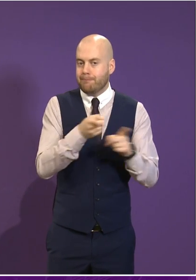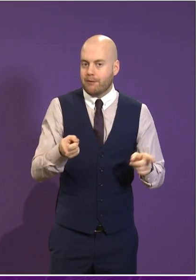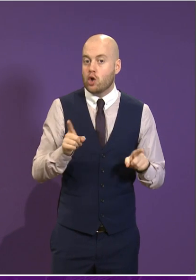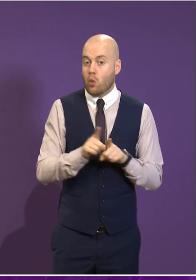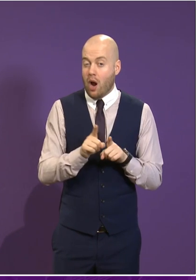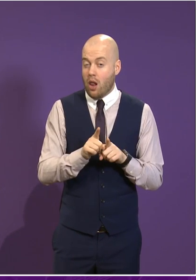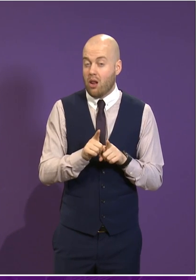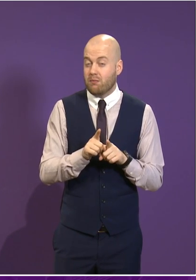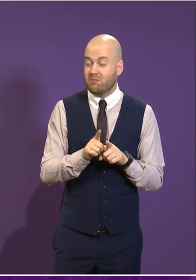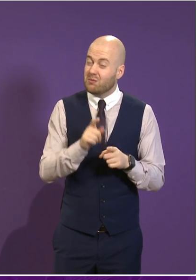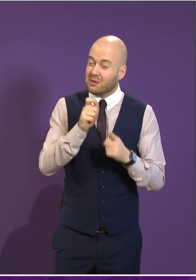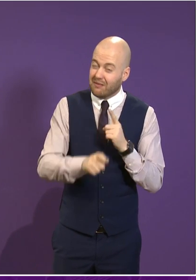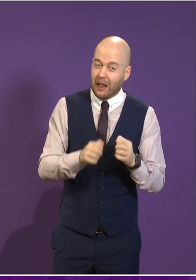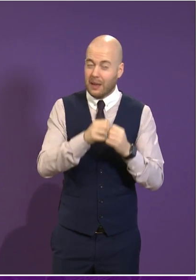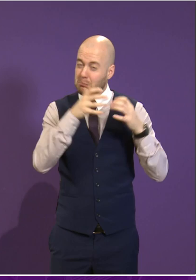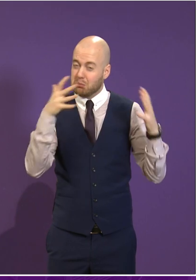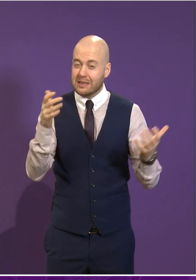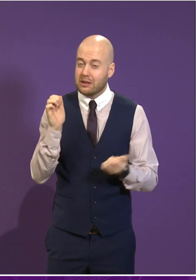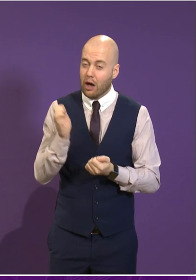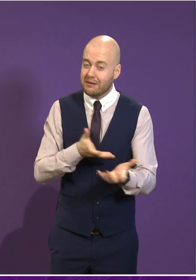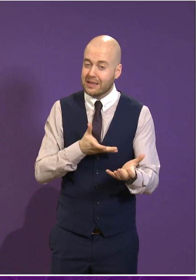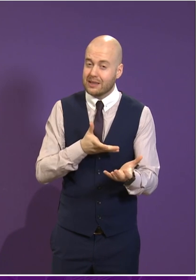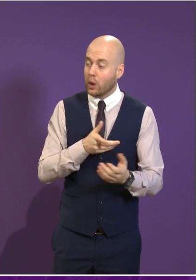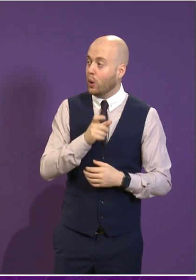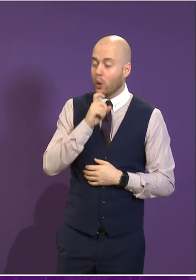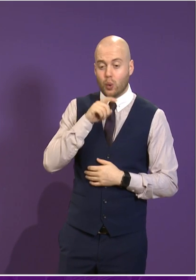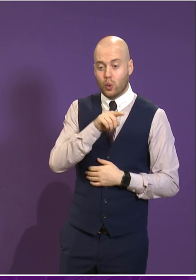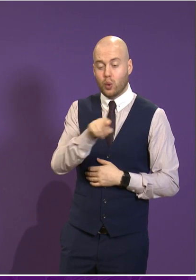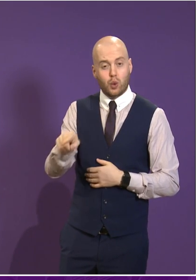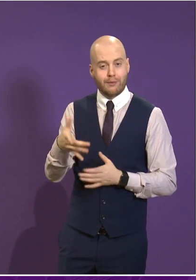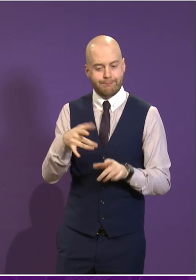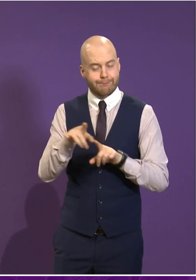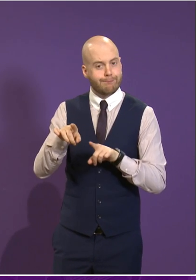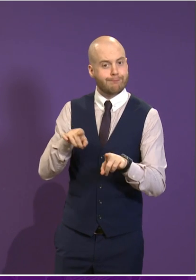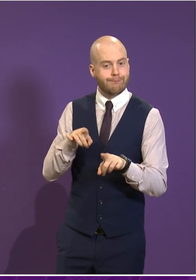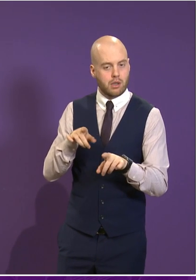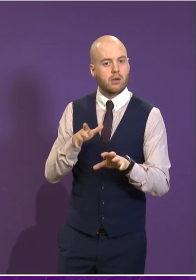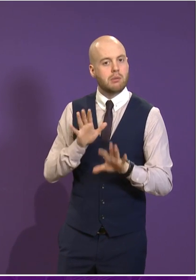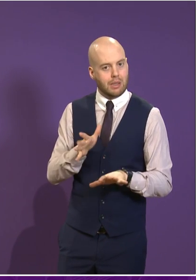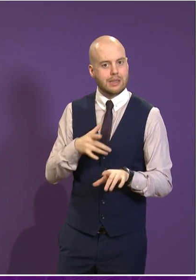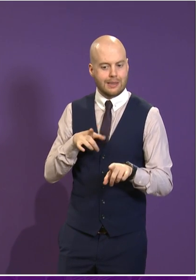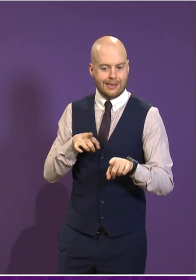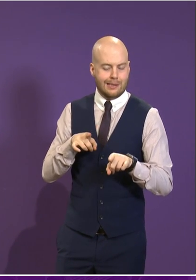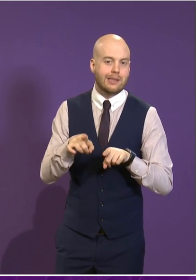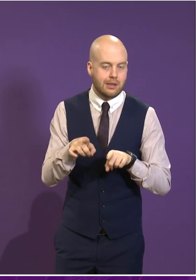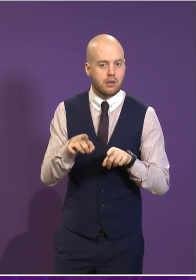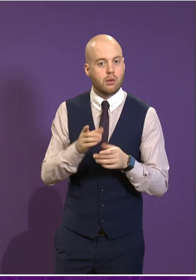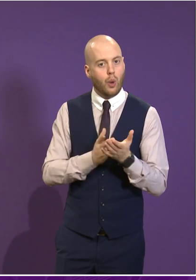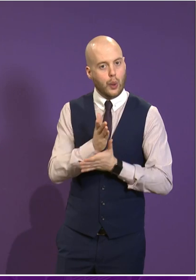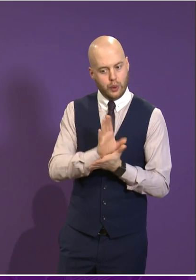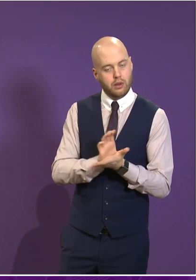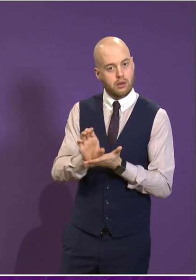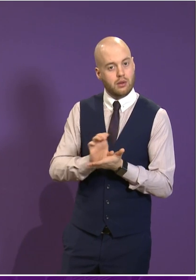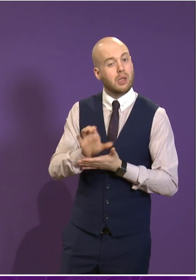that those who are disadvantaged in some way are getting their fair share of core services and